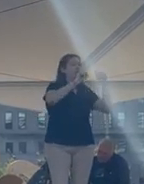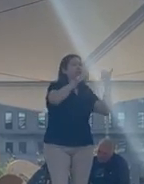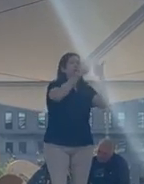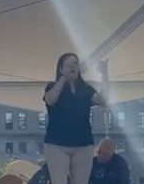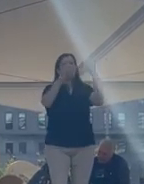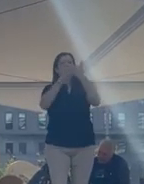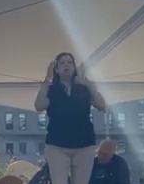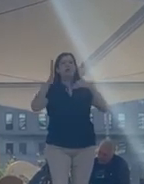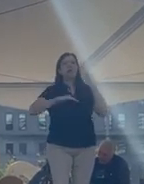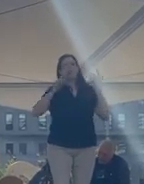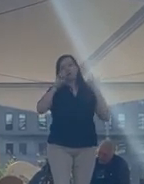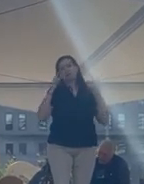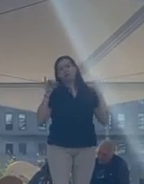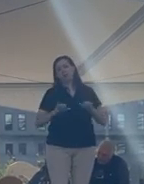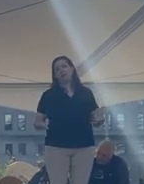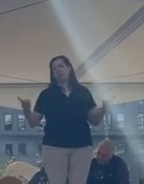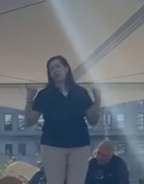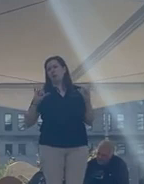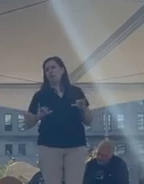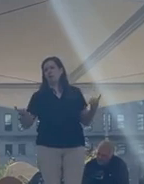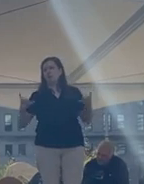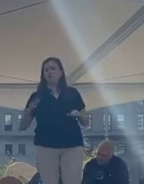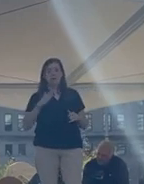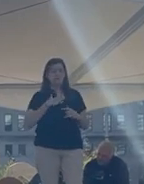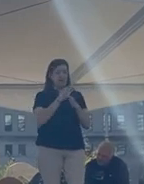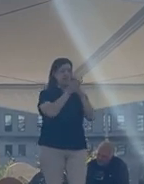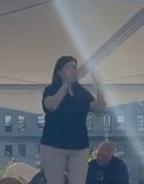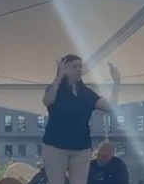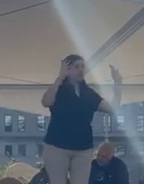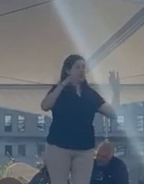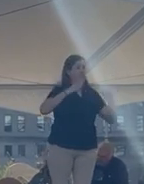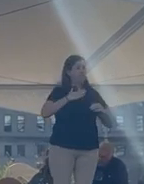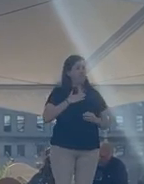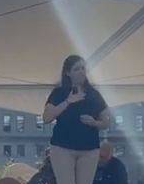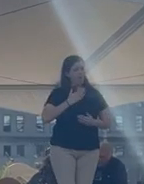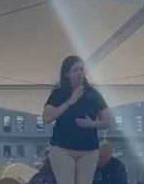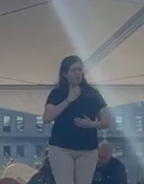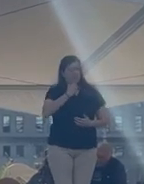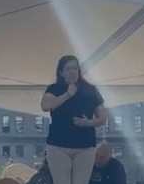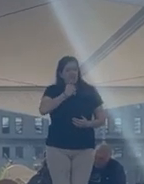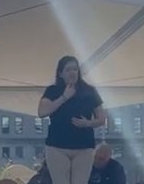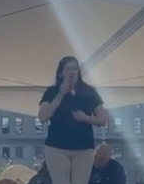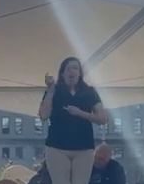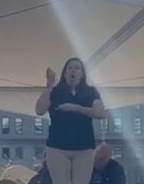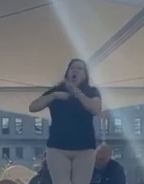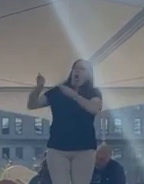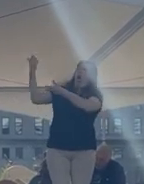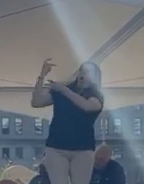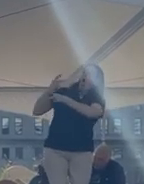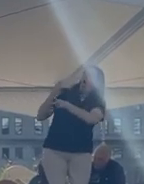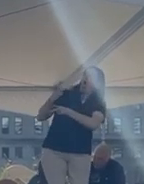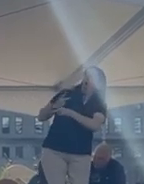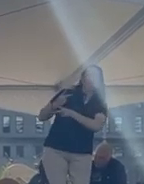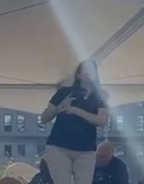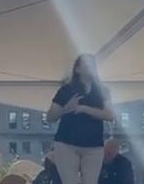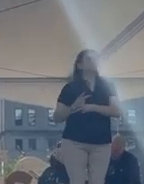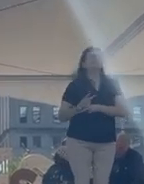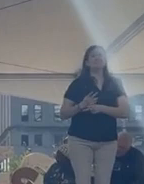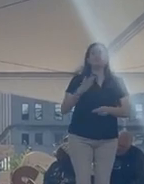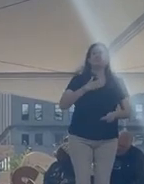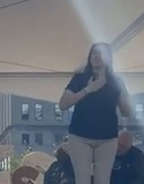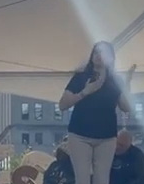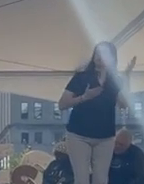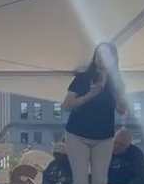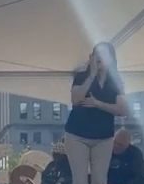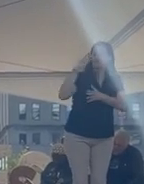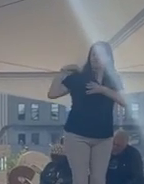to a dull. I will not trade my freedom or my dignity for a handout. It is my right, my